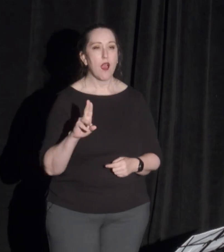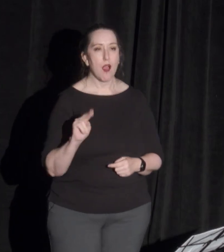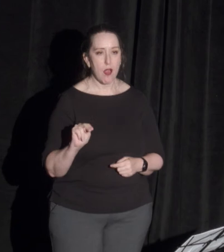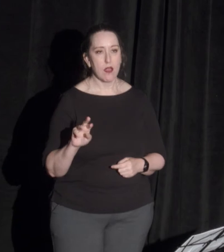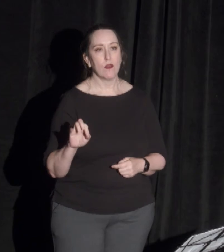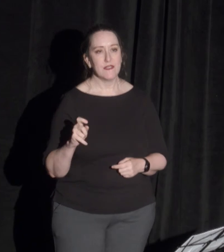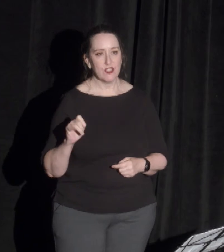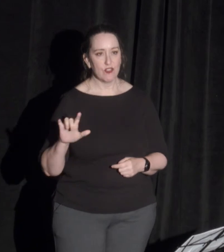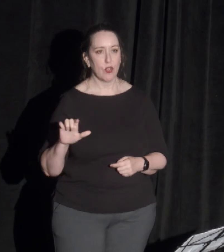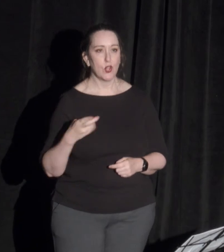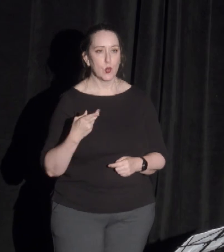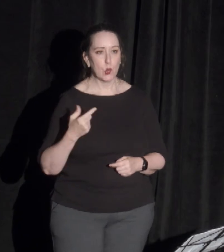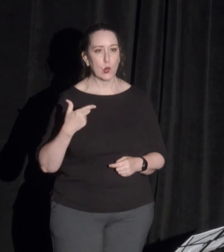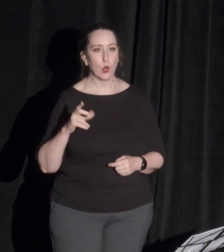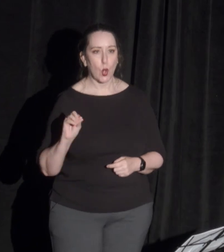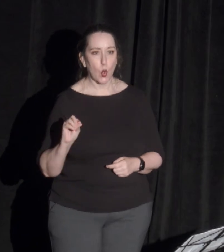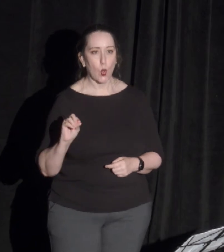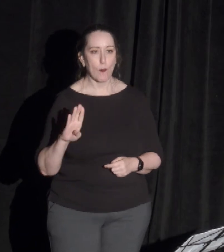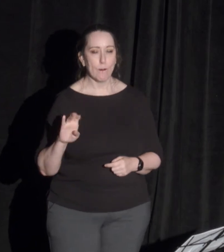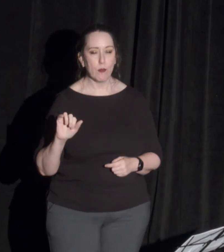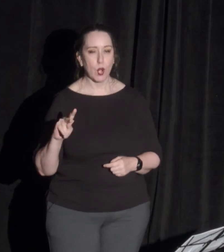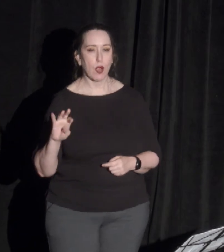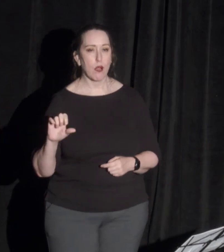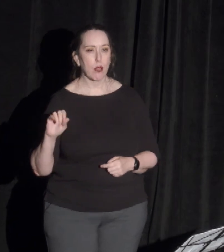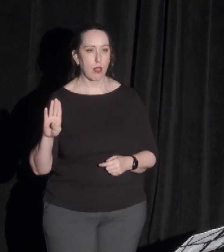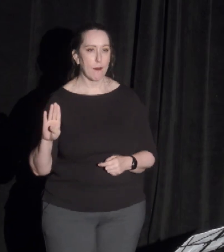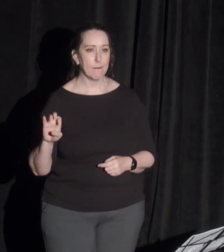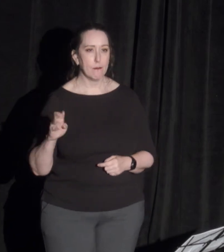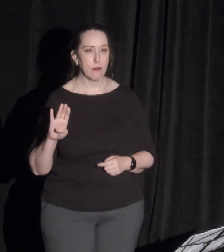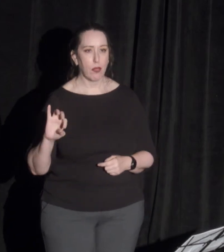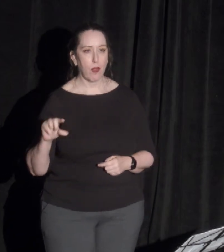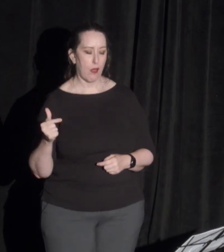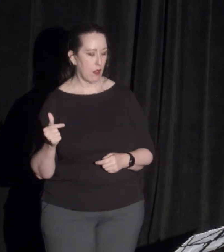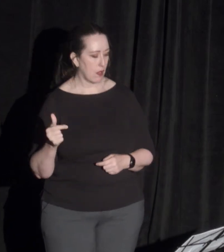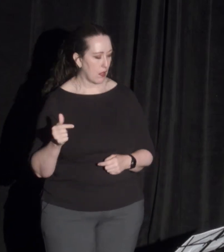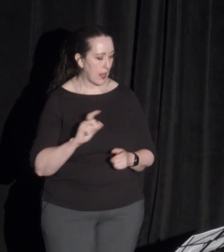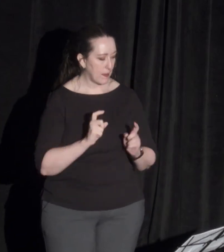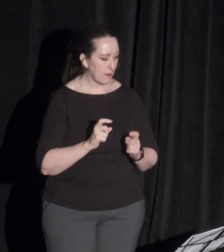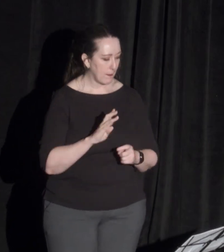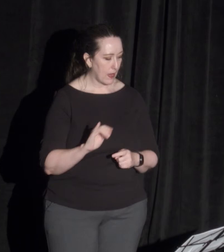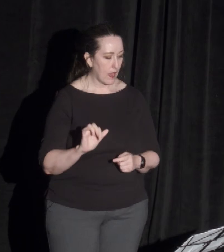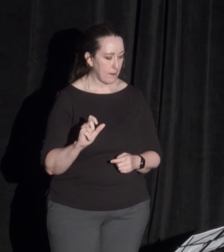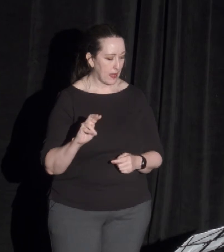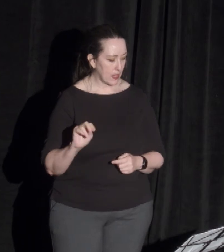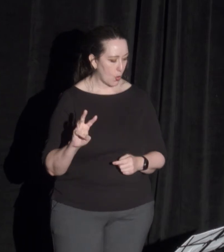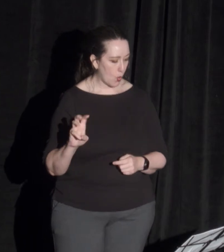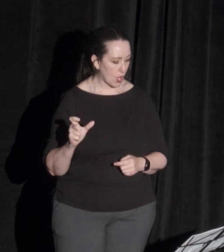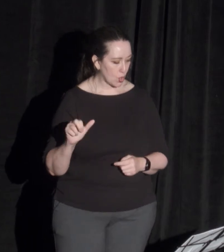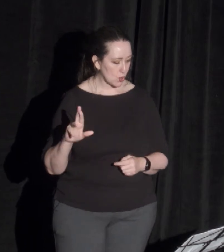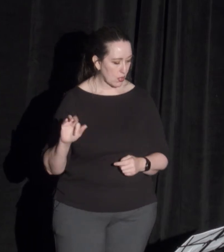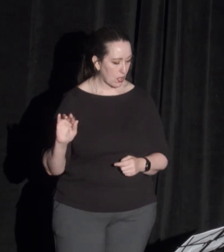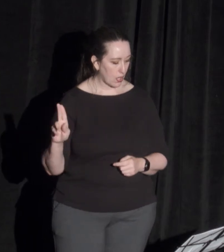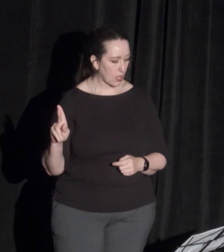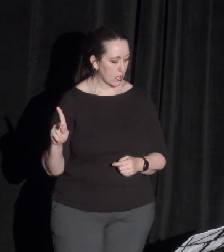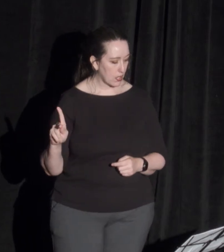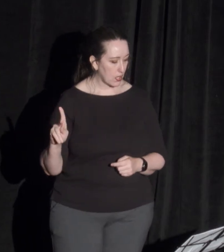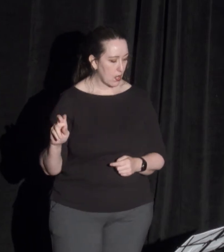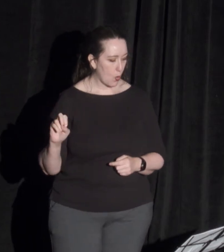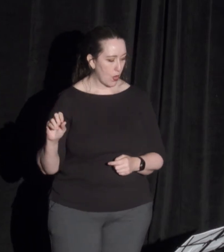Book Club blog, edited by Amanda Walkeruk and Olav Rockney.